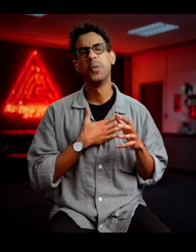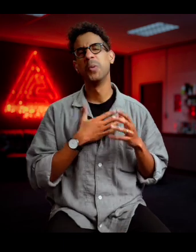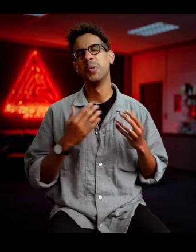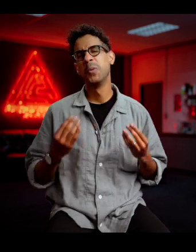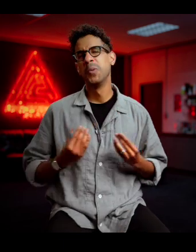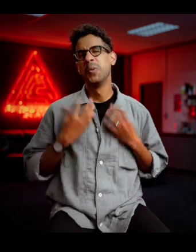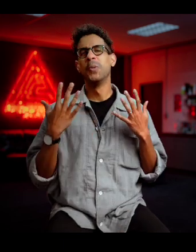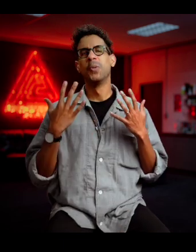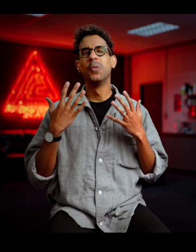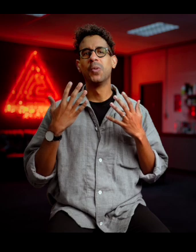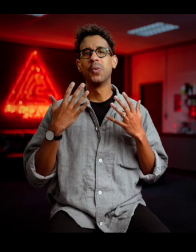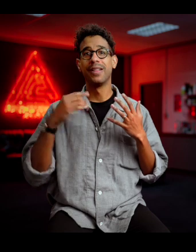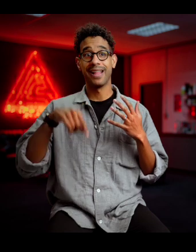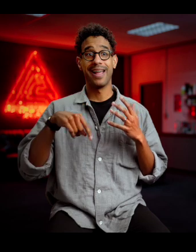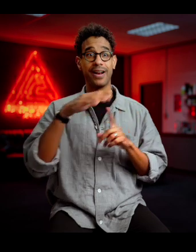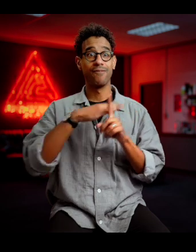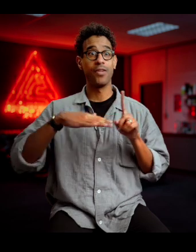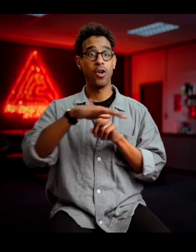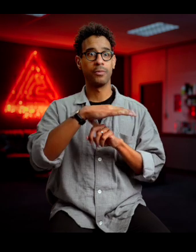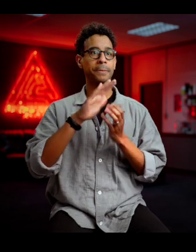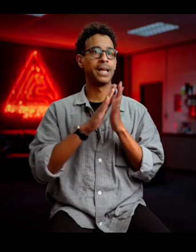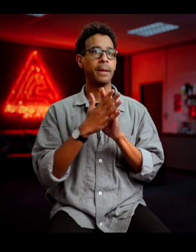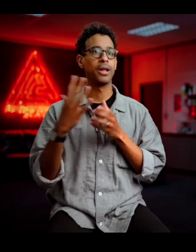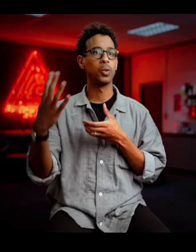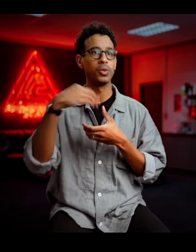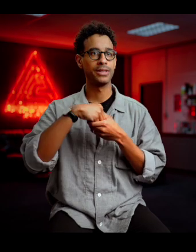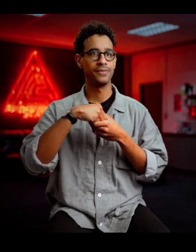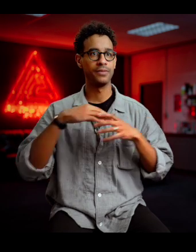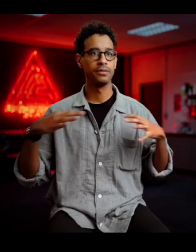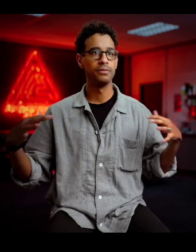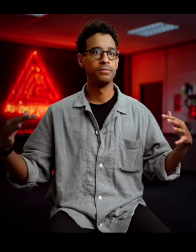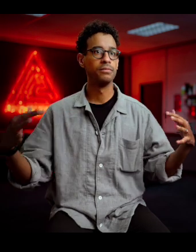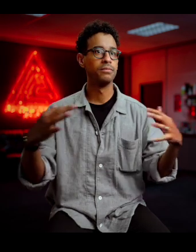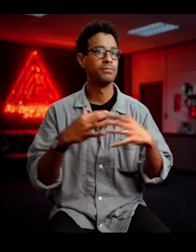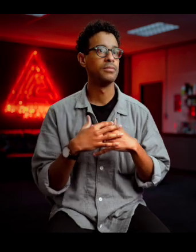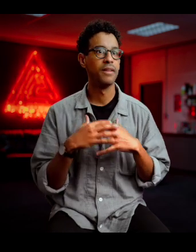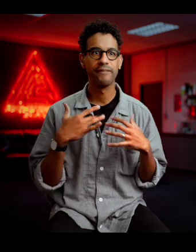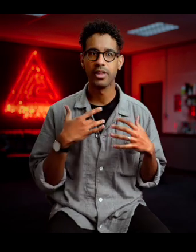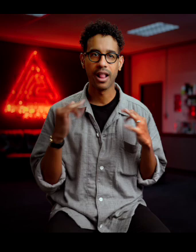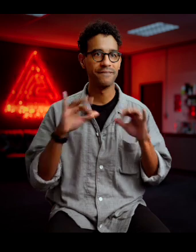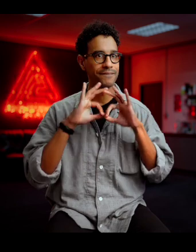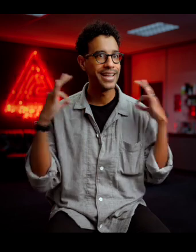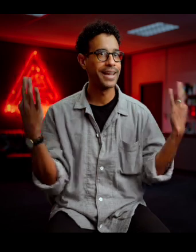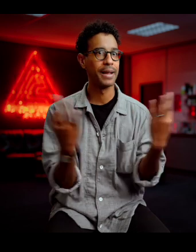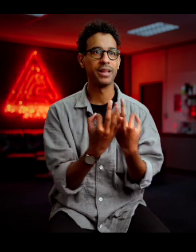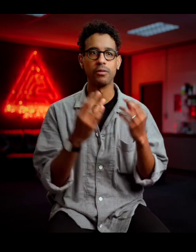me. And that was just so inspiring. This environment really became an inclusive environment. And we all became a